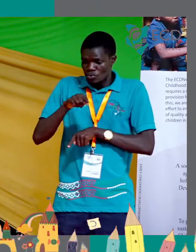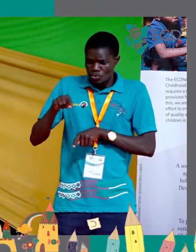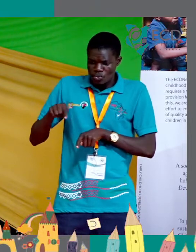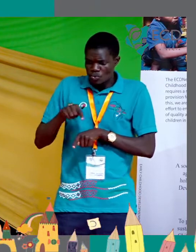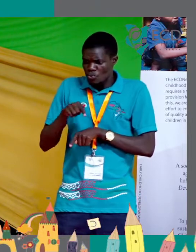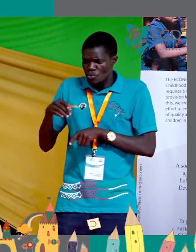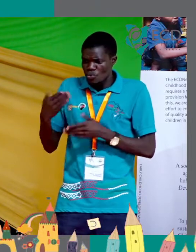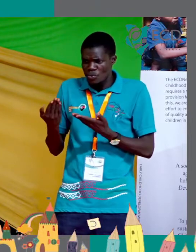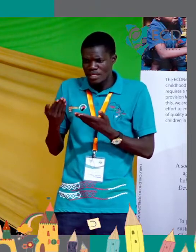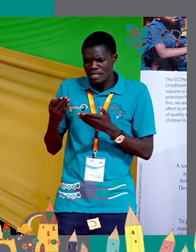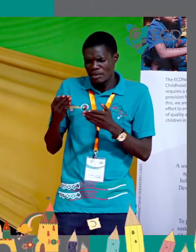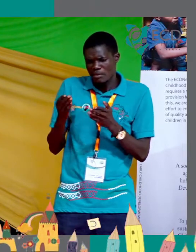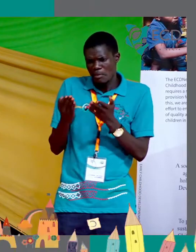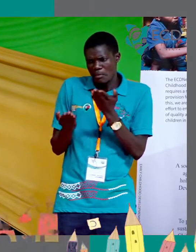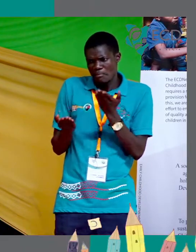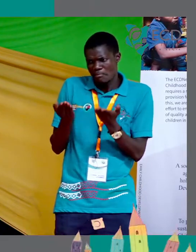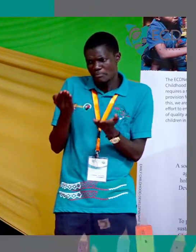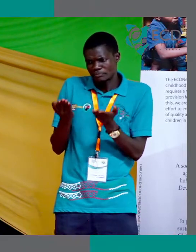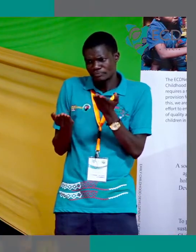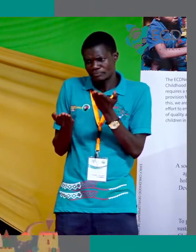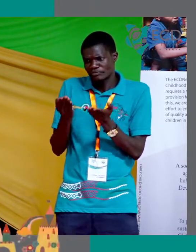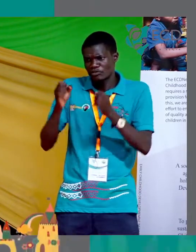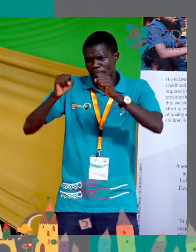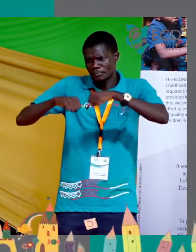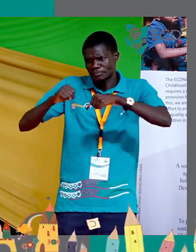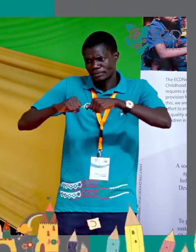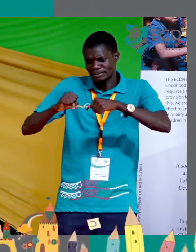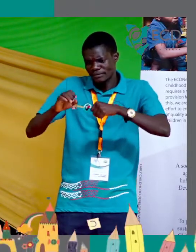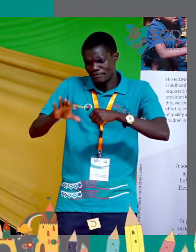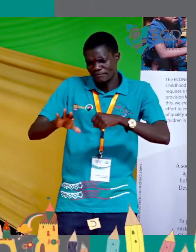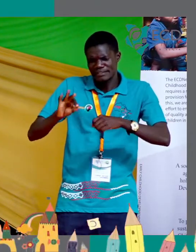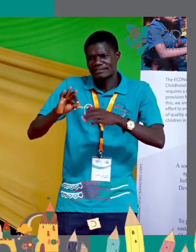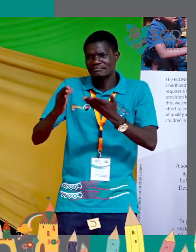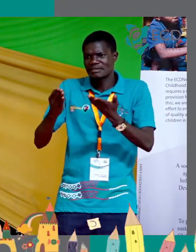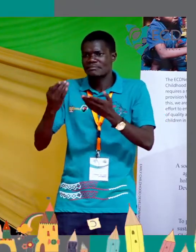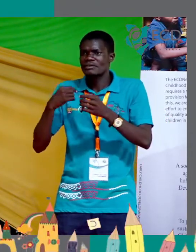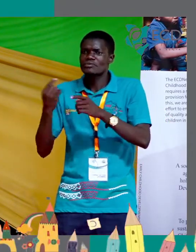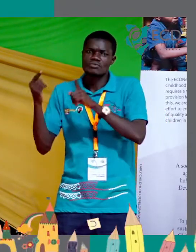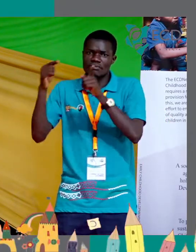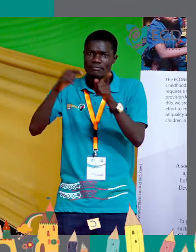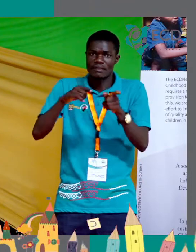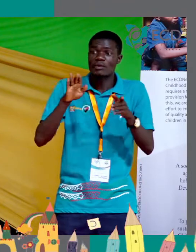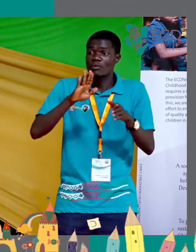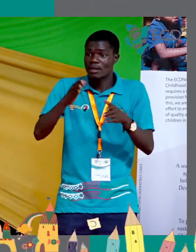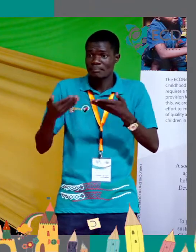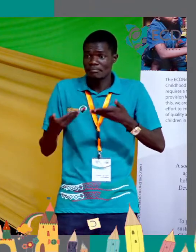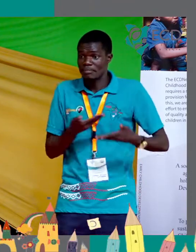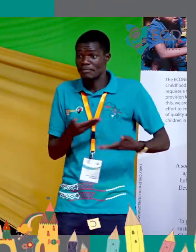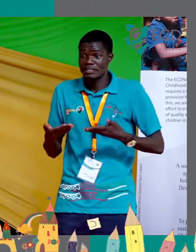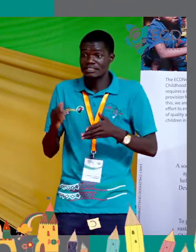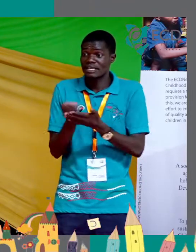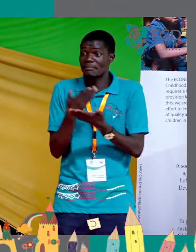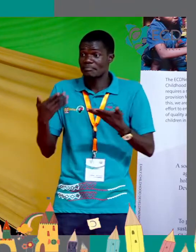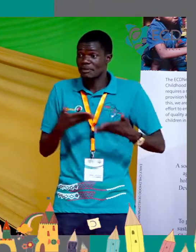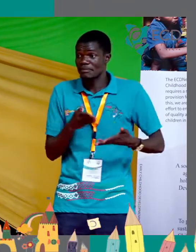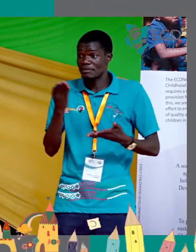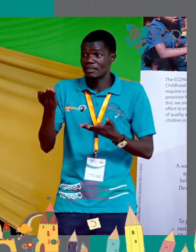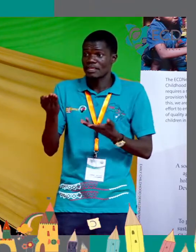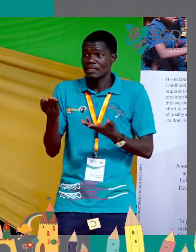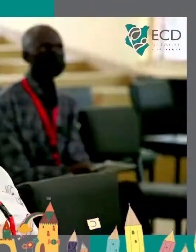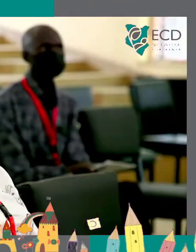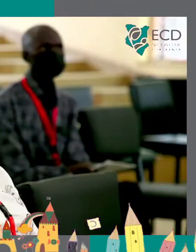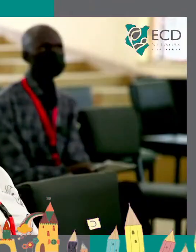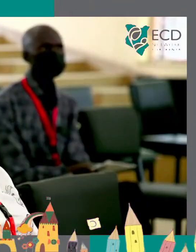tail end of the justice system, you might find yourself there somehow, and your baby might find themselves there somehow. And should